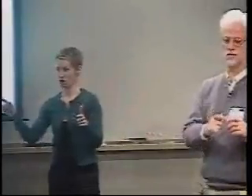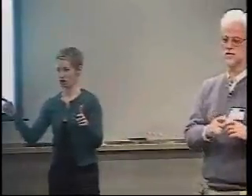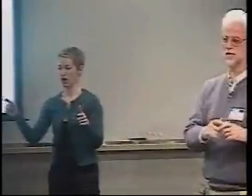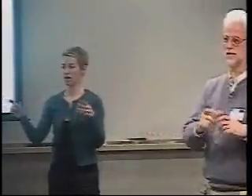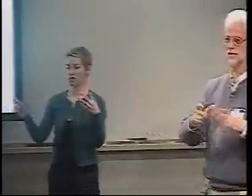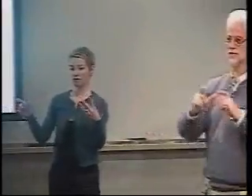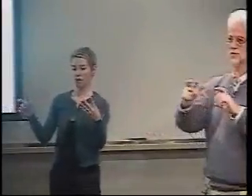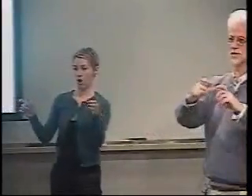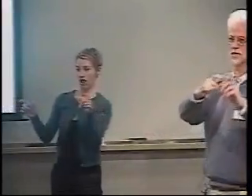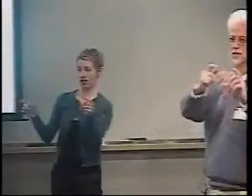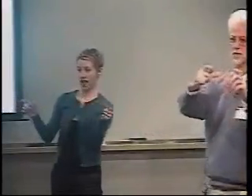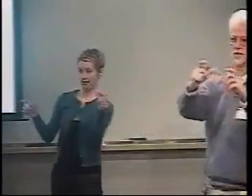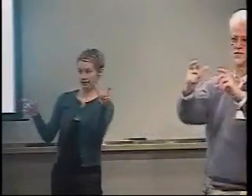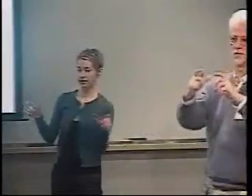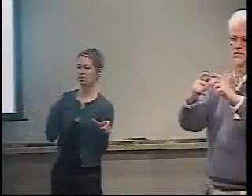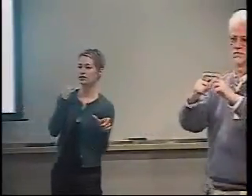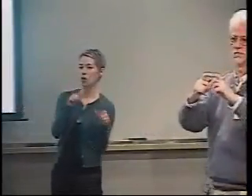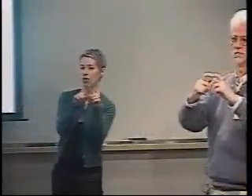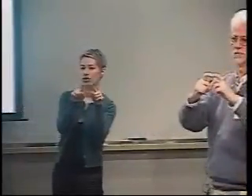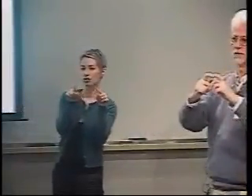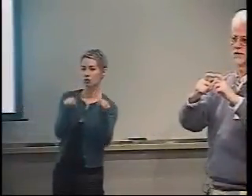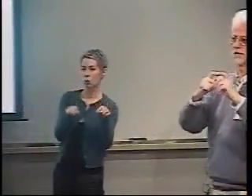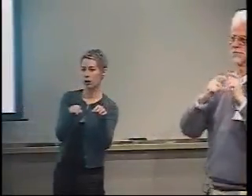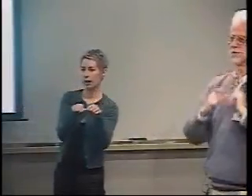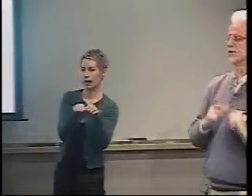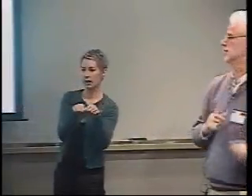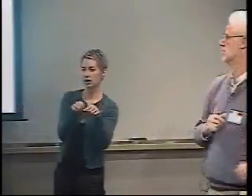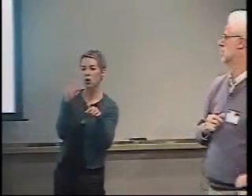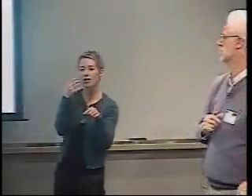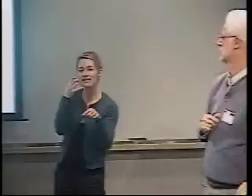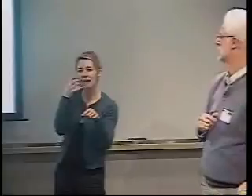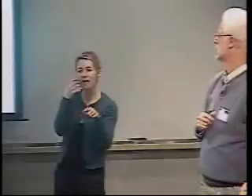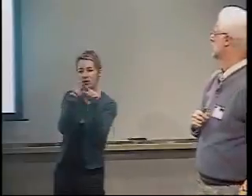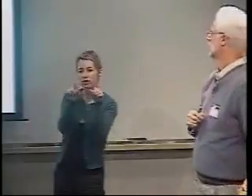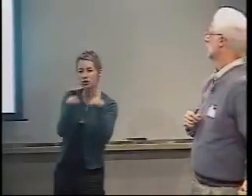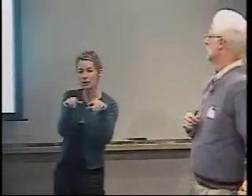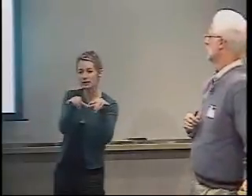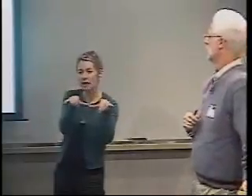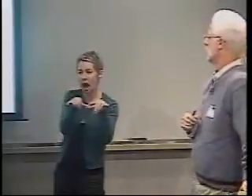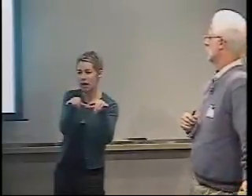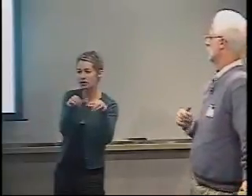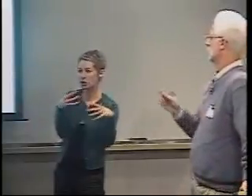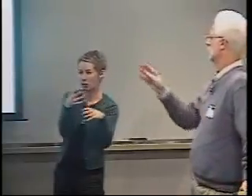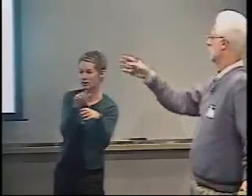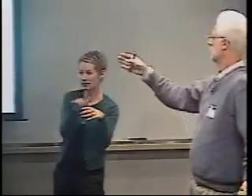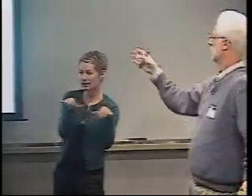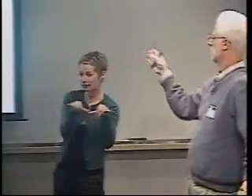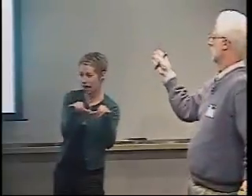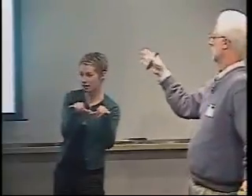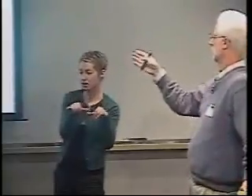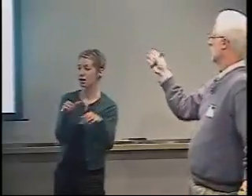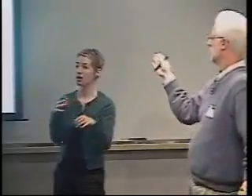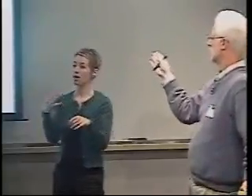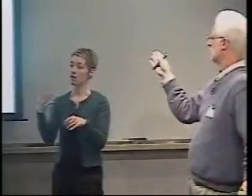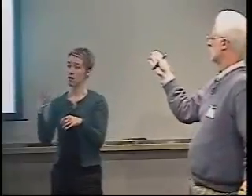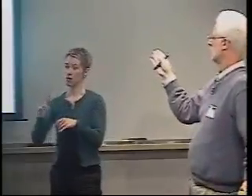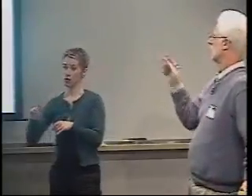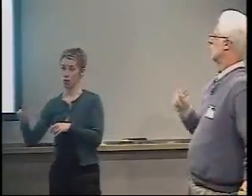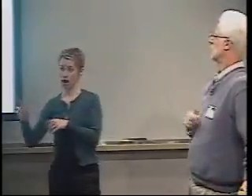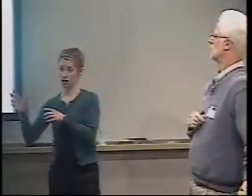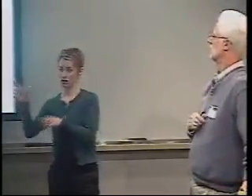for the screen size that you're seeing in the cell phone. That's compressing that size. And the 4 on the